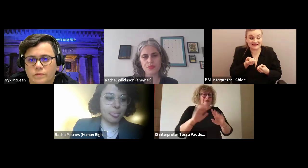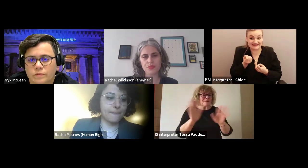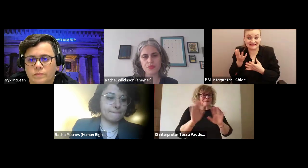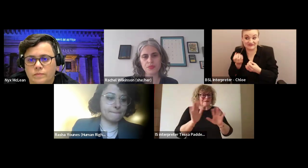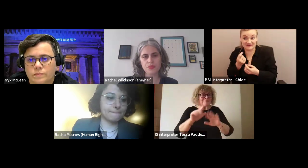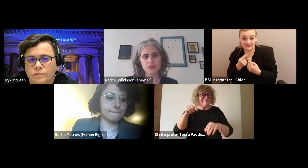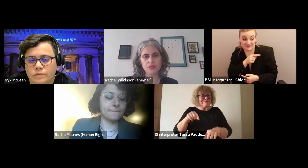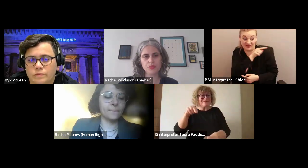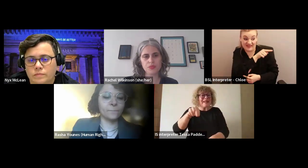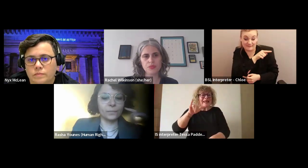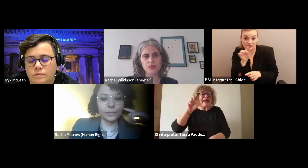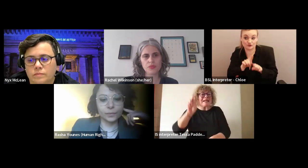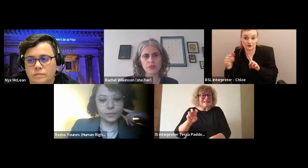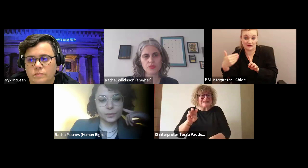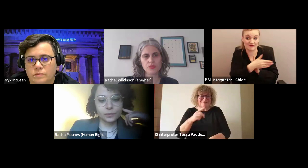others.